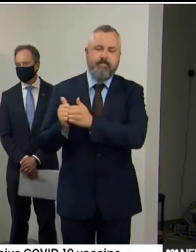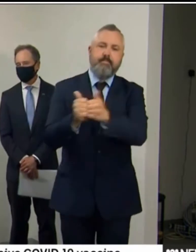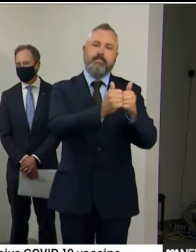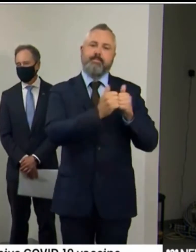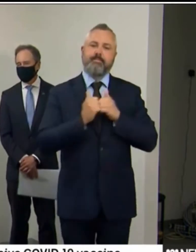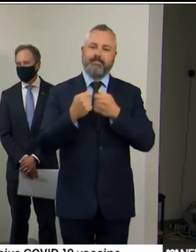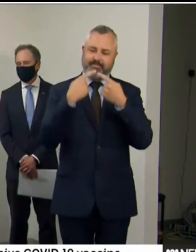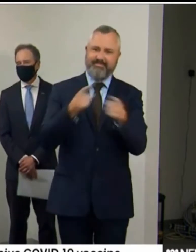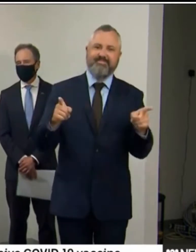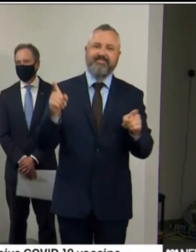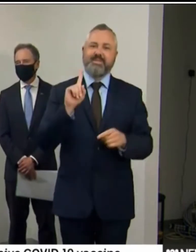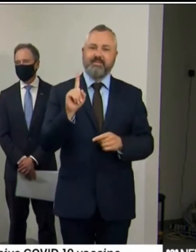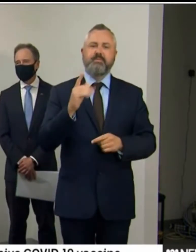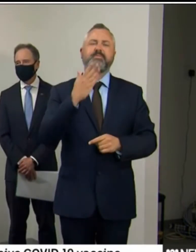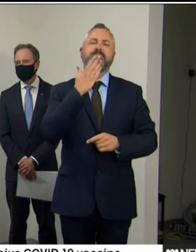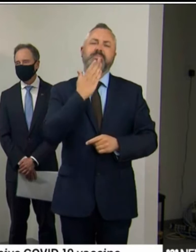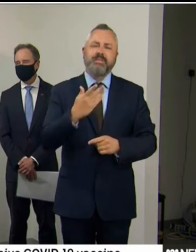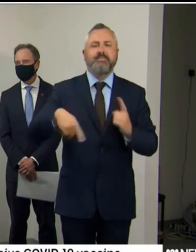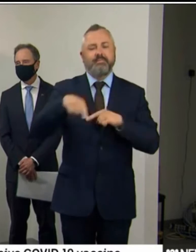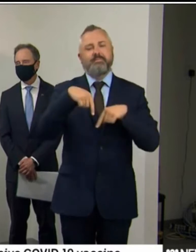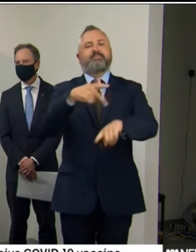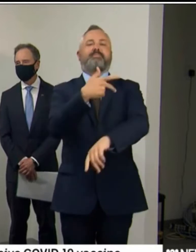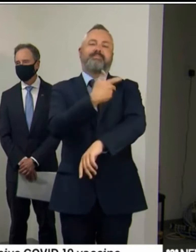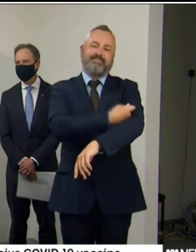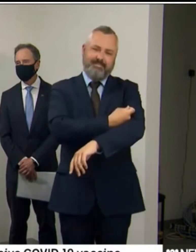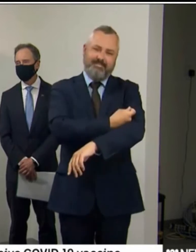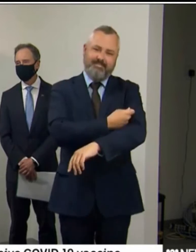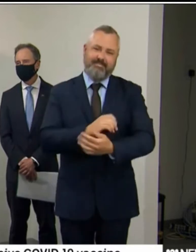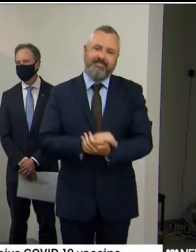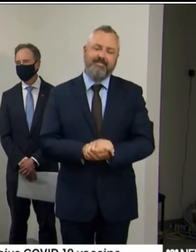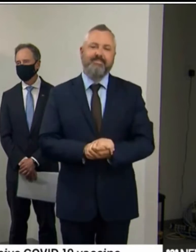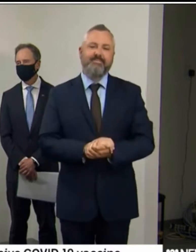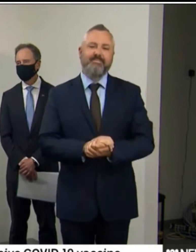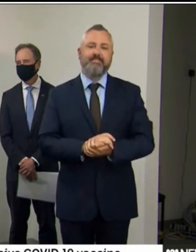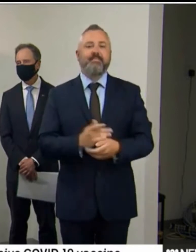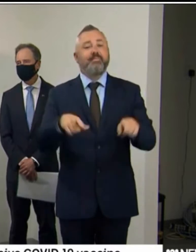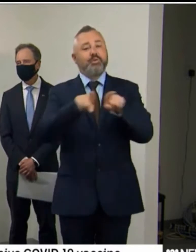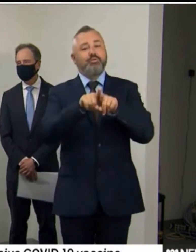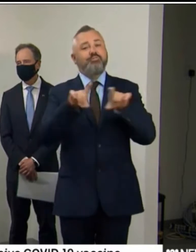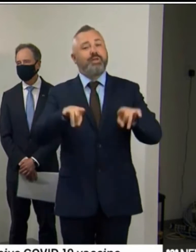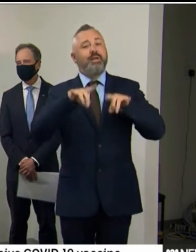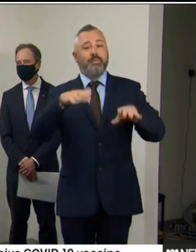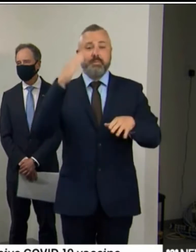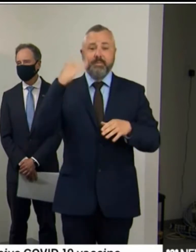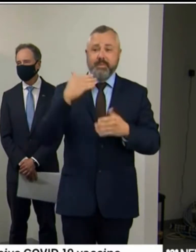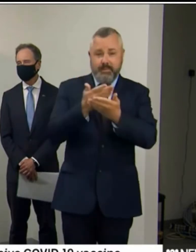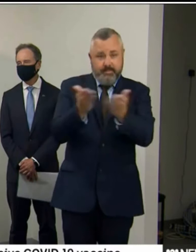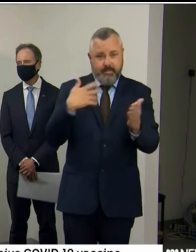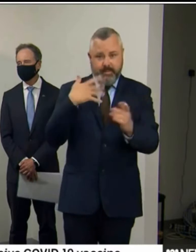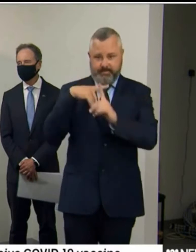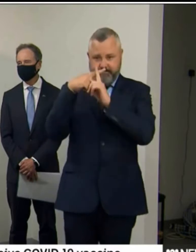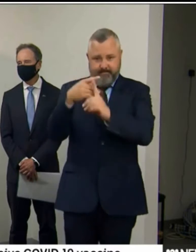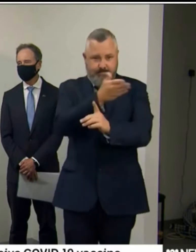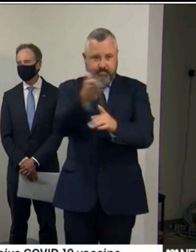is please get the vaccine. And then particularly to Australian women, can I say please get